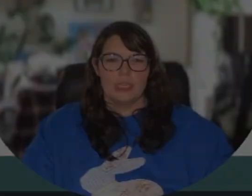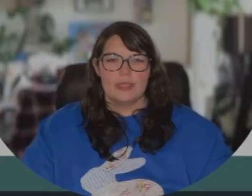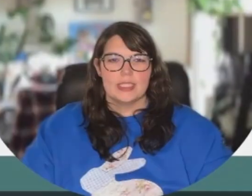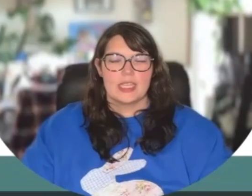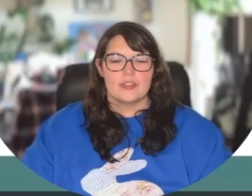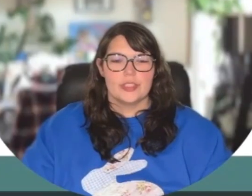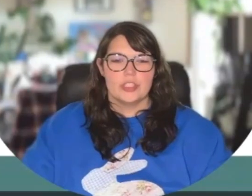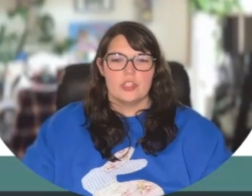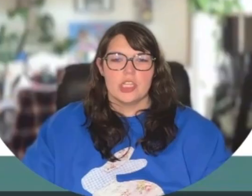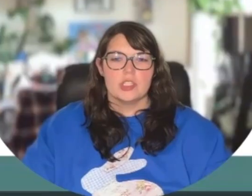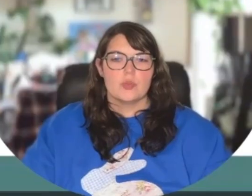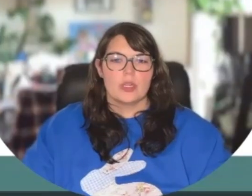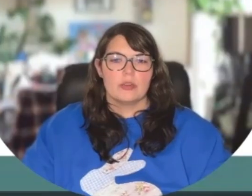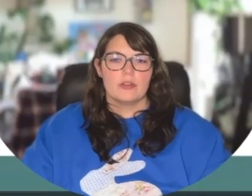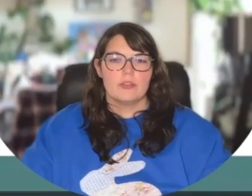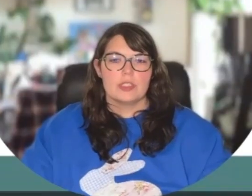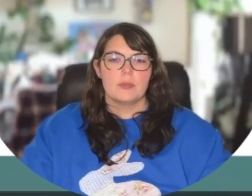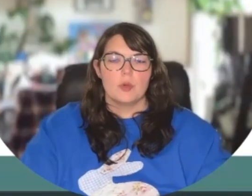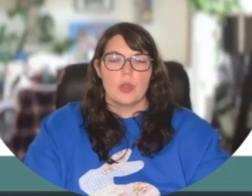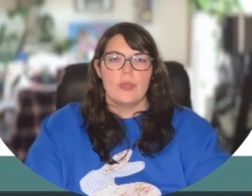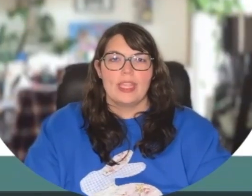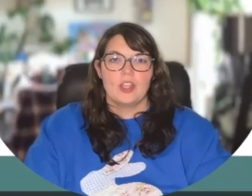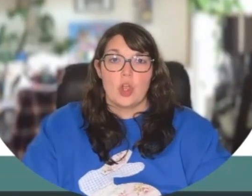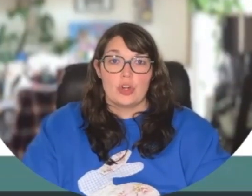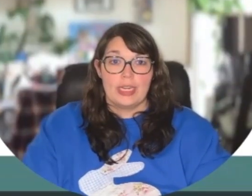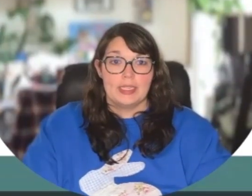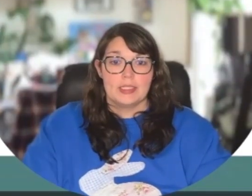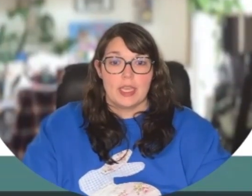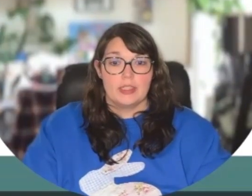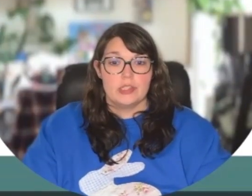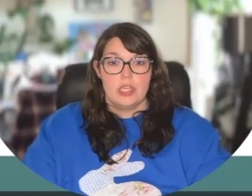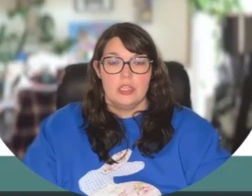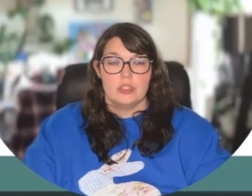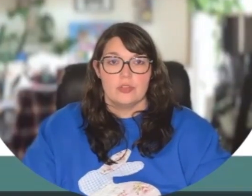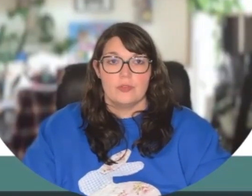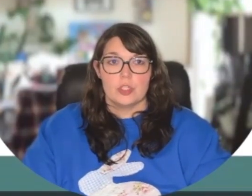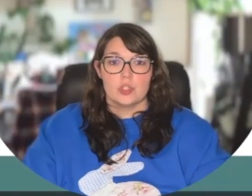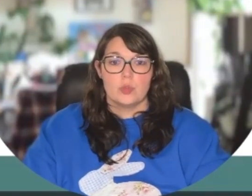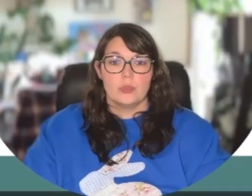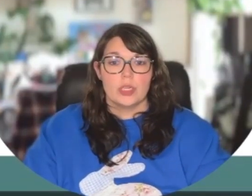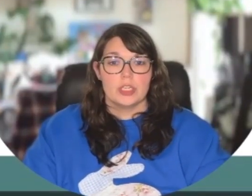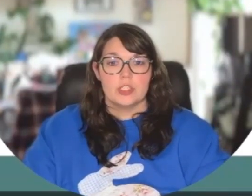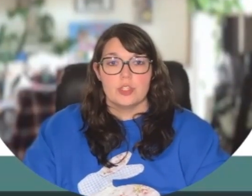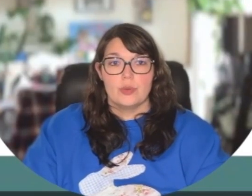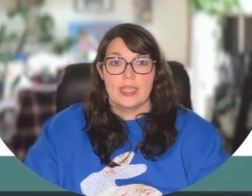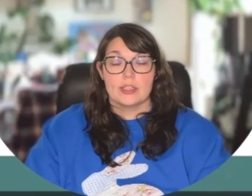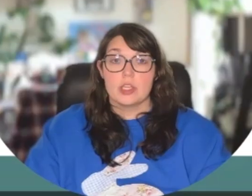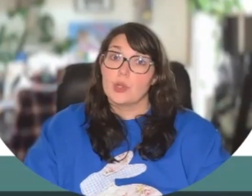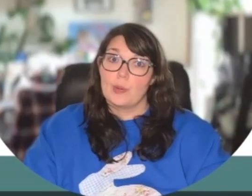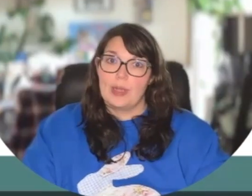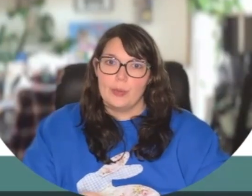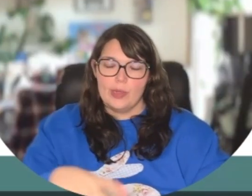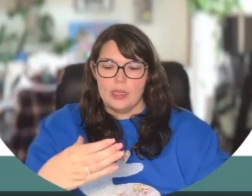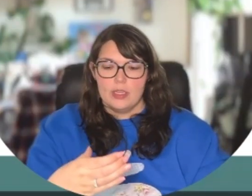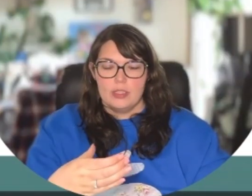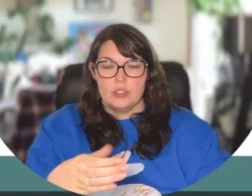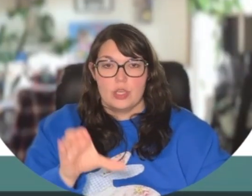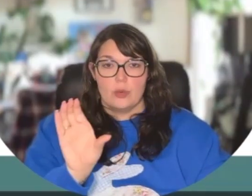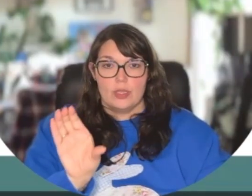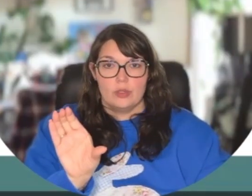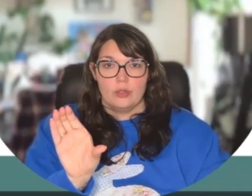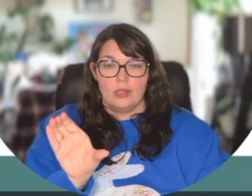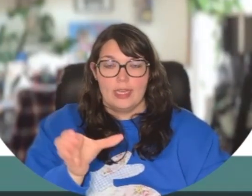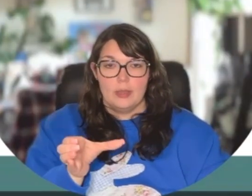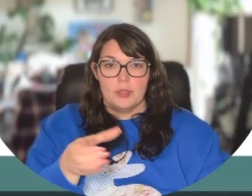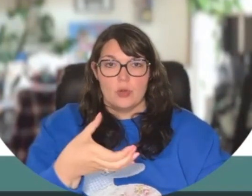everyone, Brittany with Successful Solutions. We're going to go over some growing and gardening signs. So the first one we're going to do is grow.